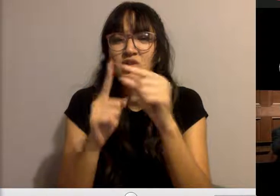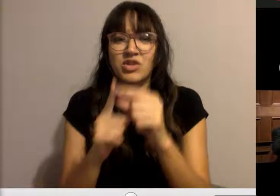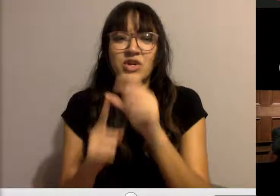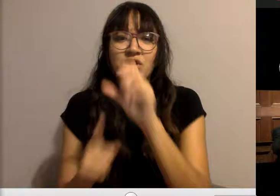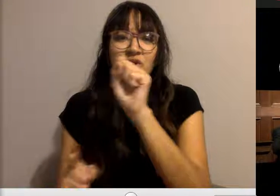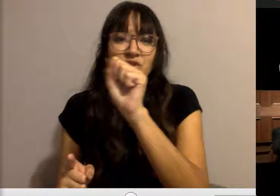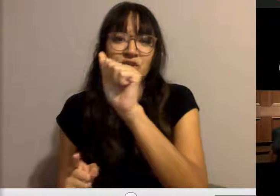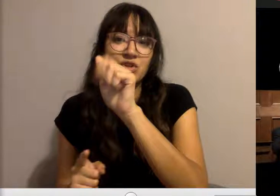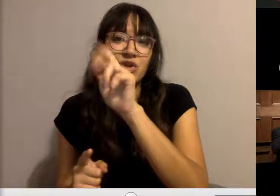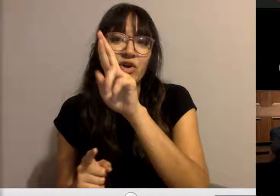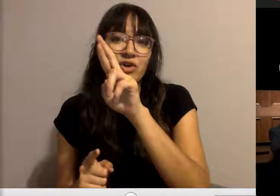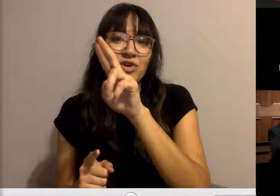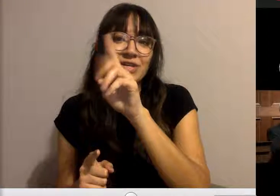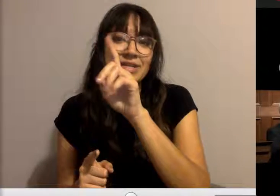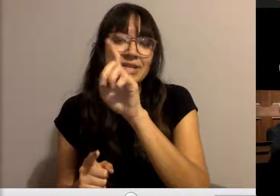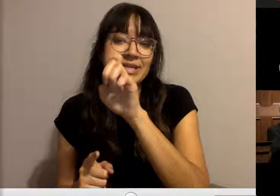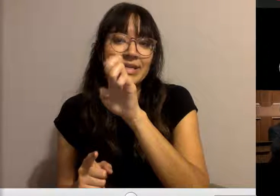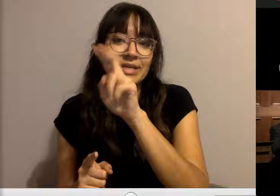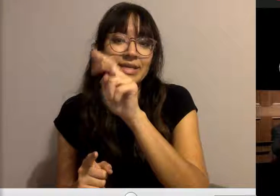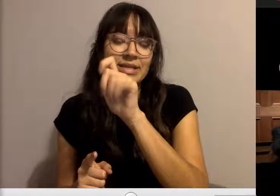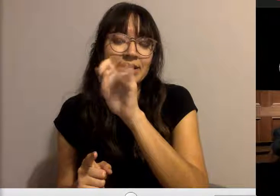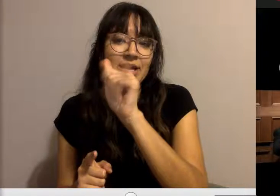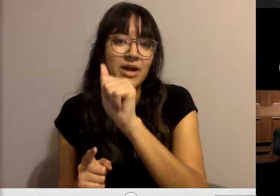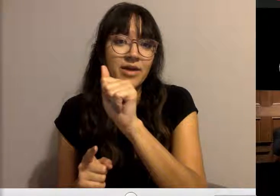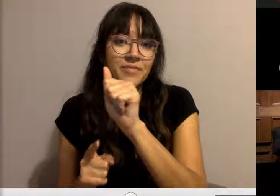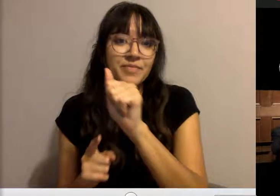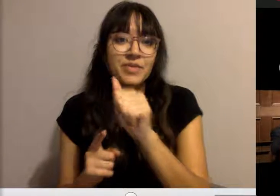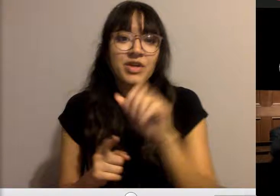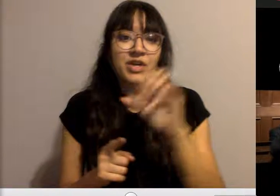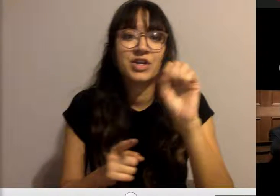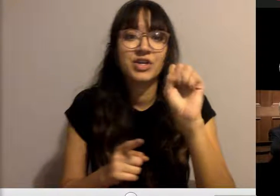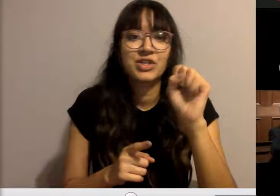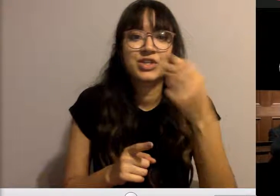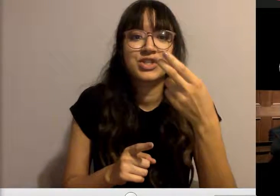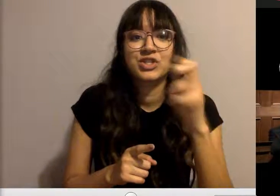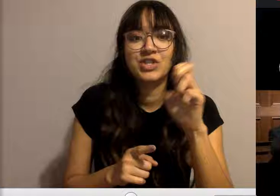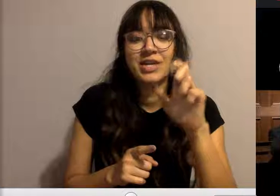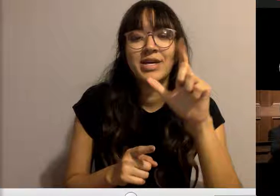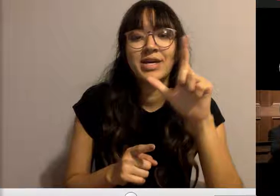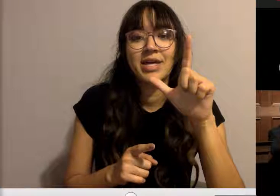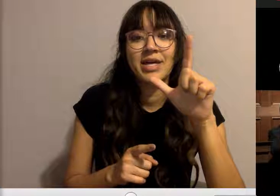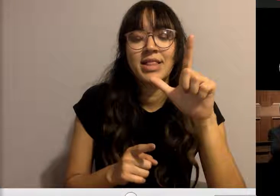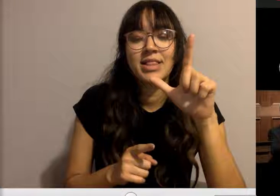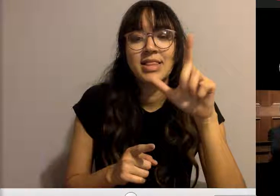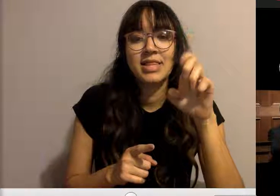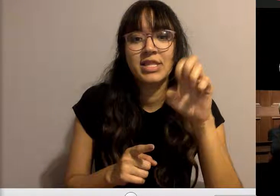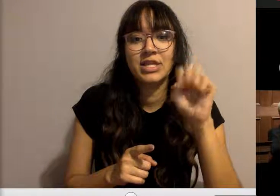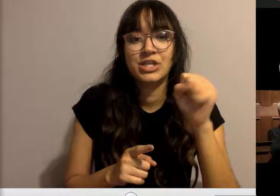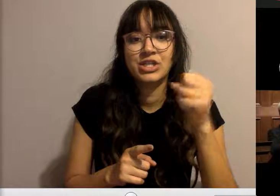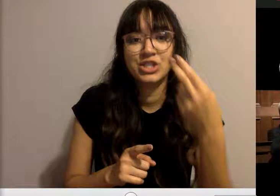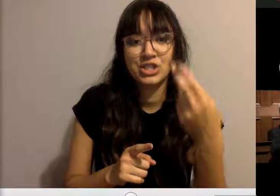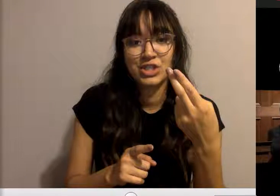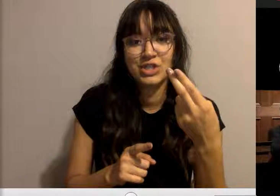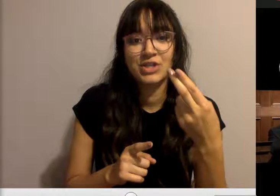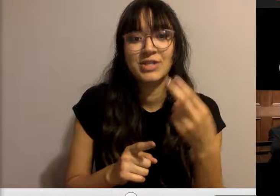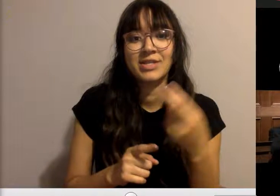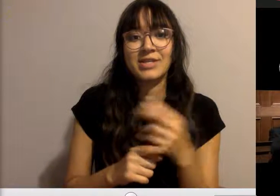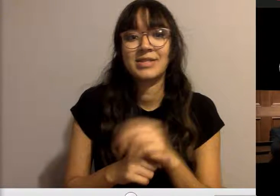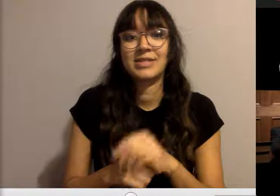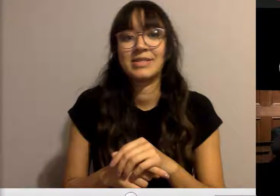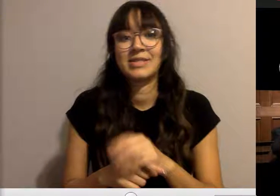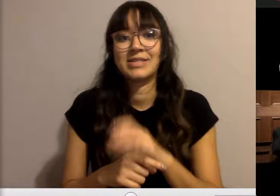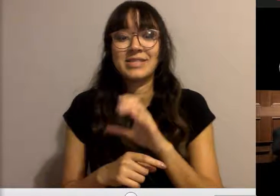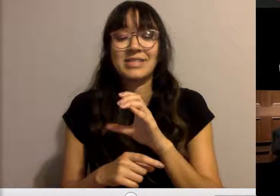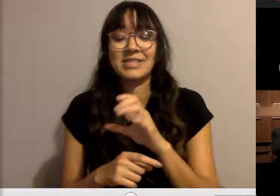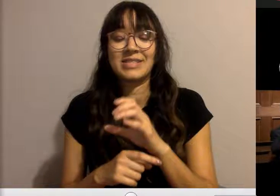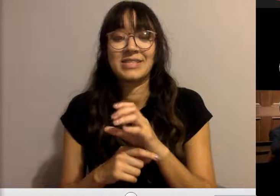Sardinia, right? So maybe they're from there. The Shekelesh, again, place with consonants. Maybe Sicily. The Tejeker, who knows?